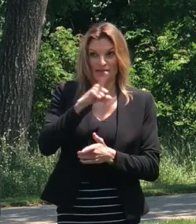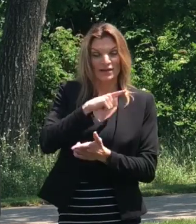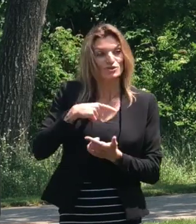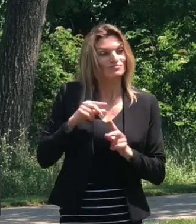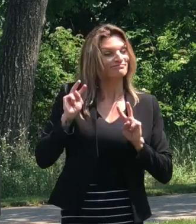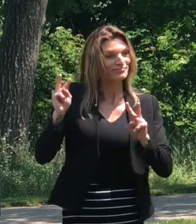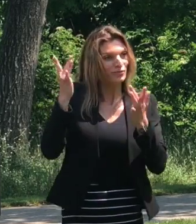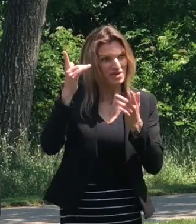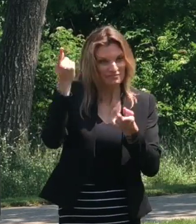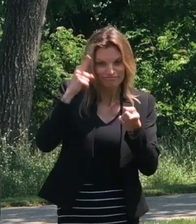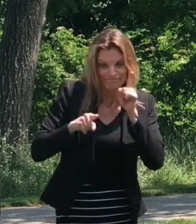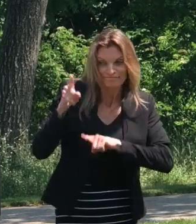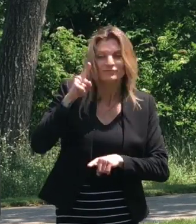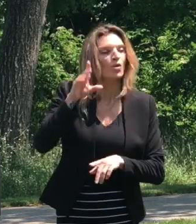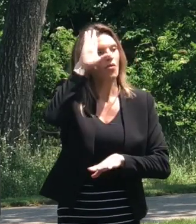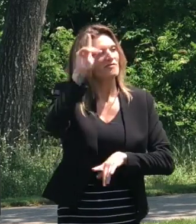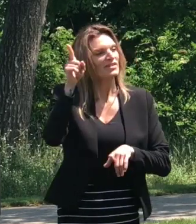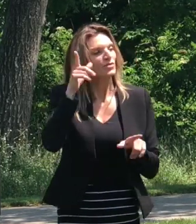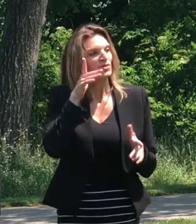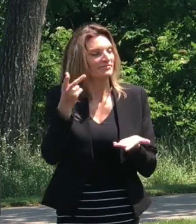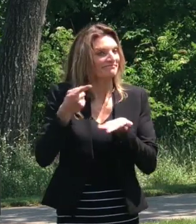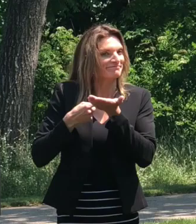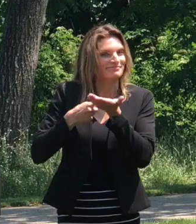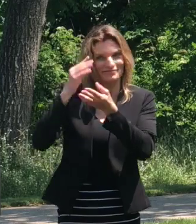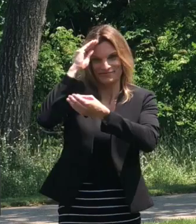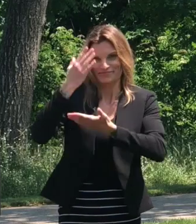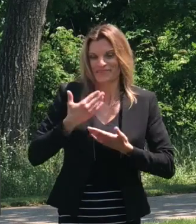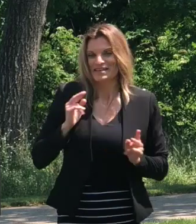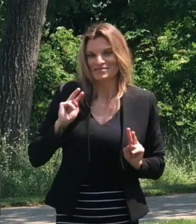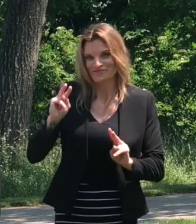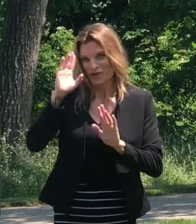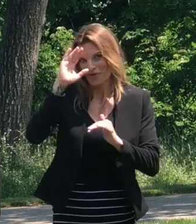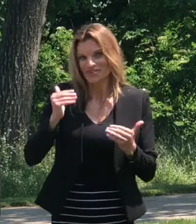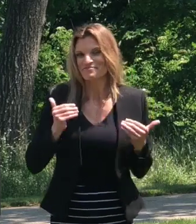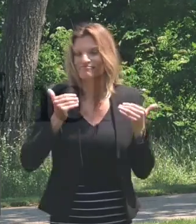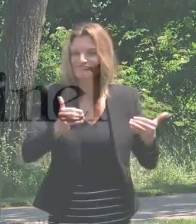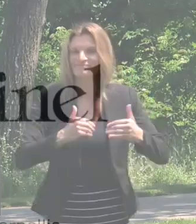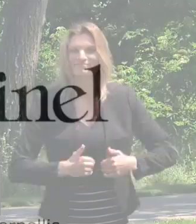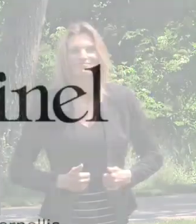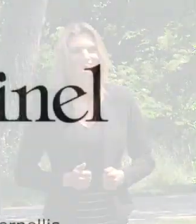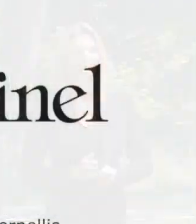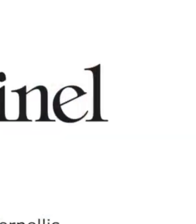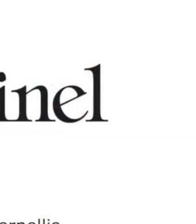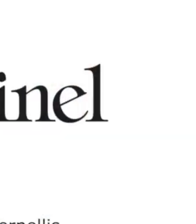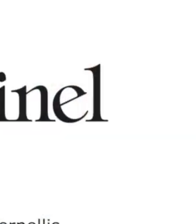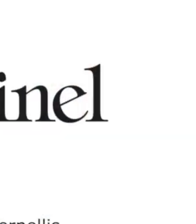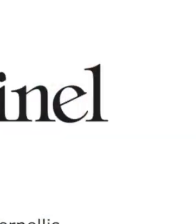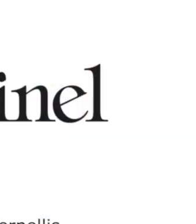to work with us and get to my desk, I'm eager to move forward on that subject.